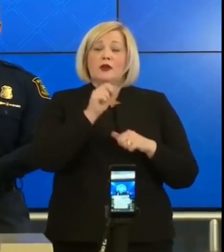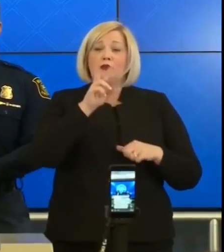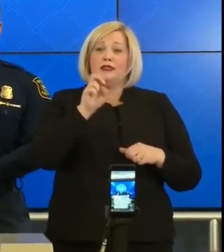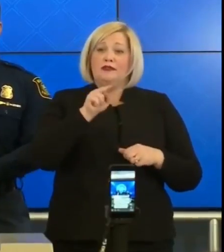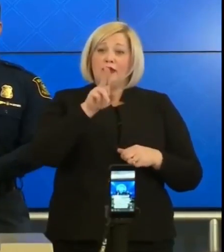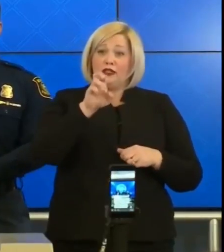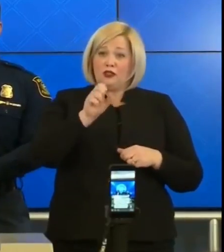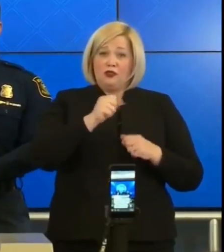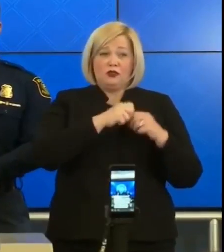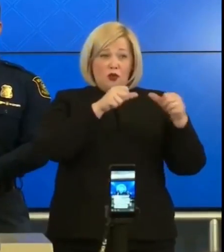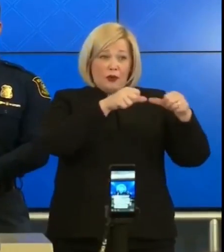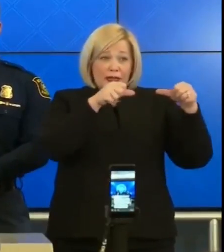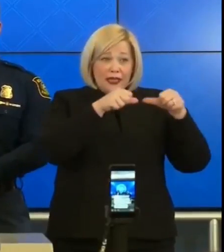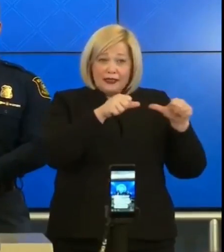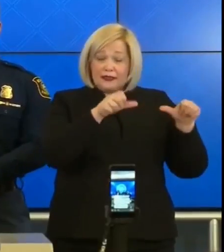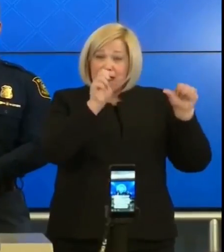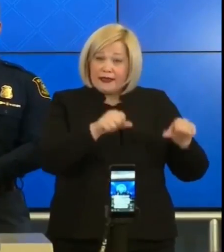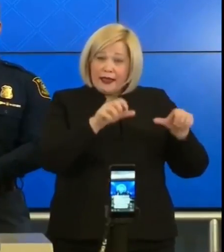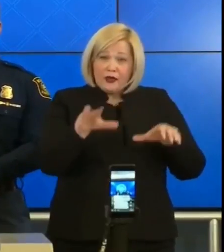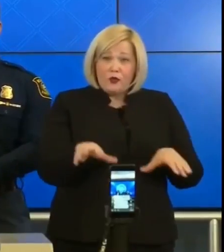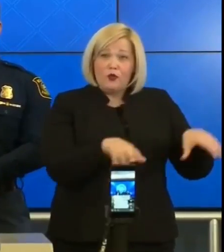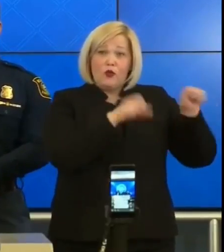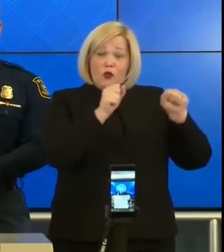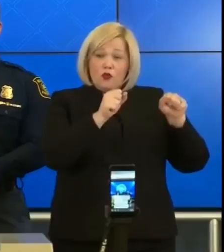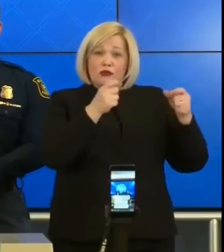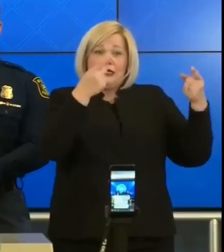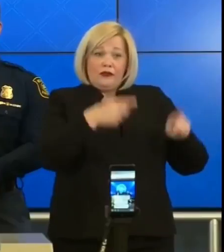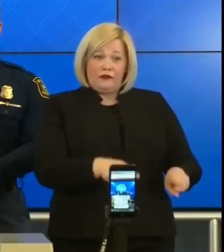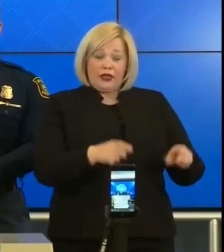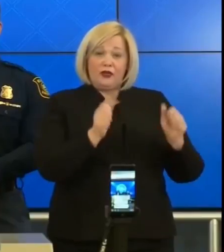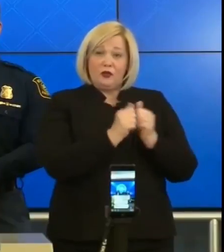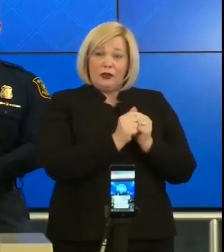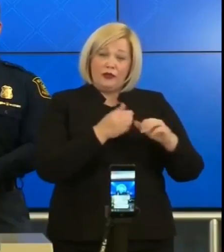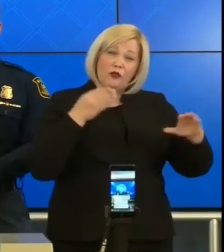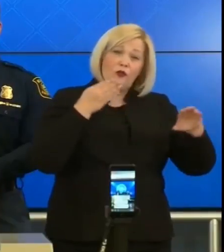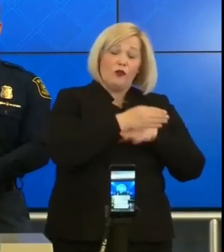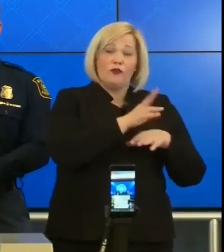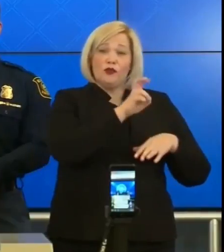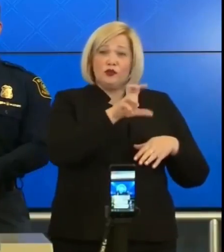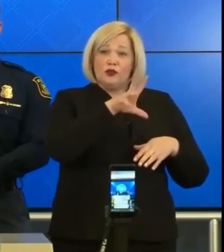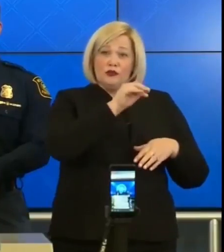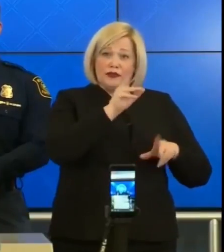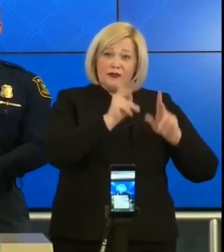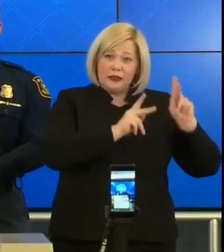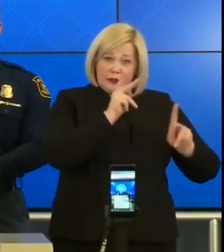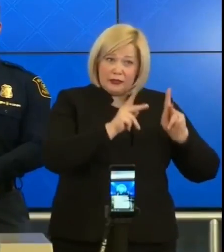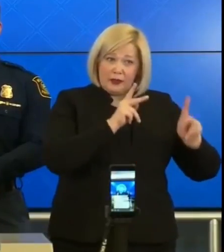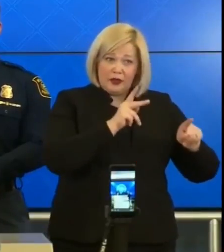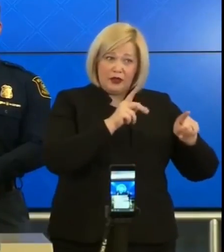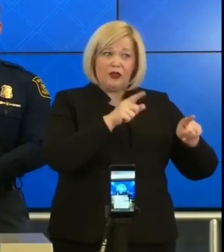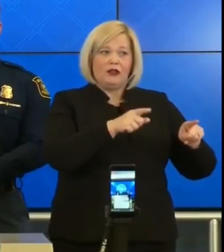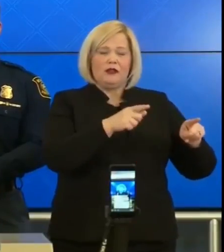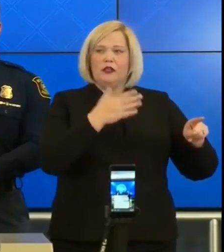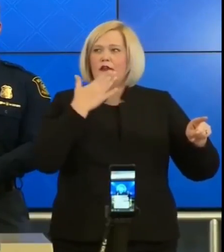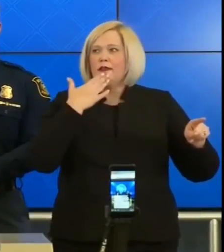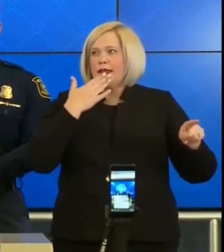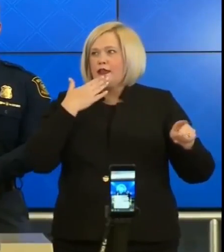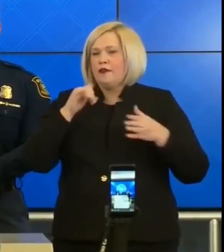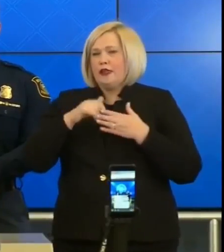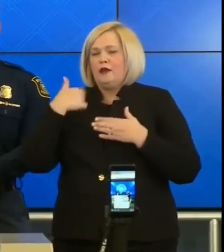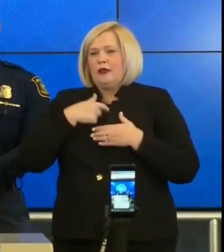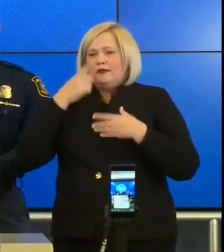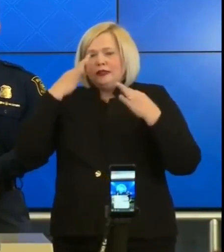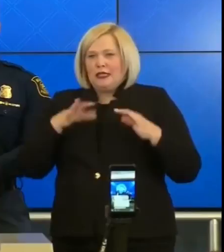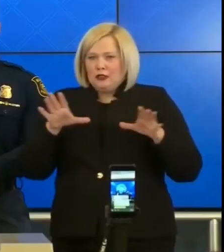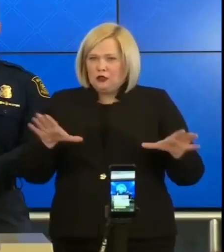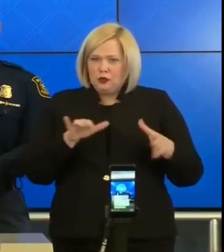venues that are capable of housing events like that, assemblages like that, are grateful for the direction from